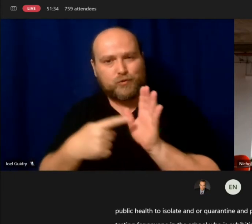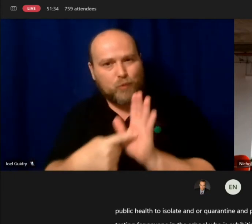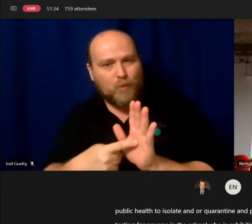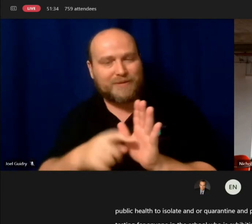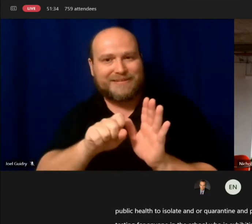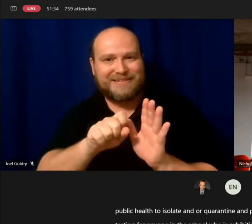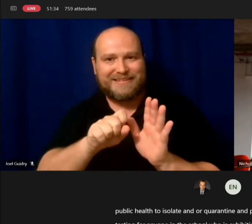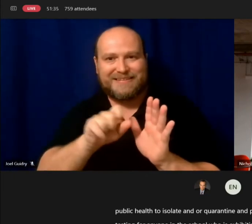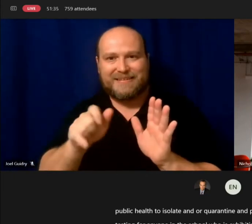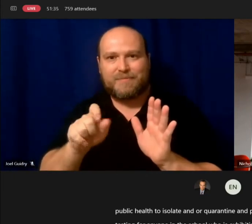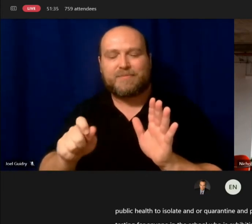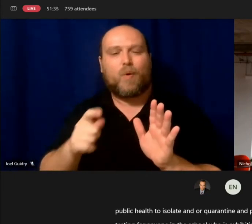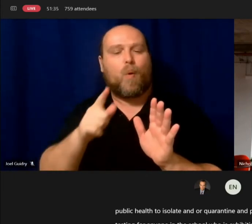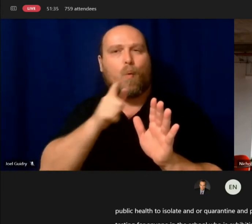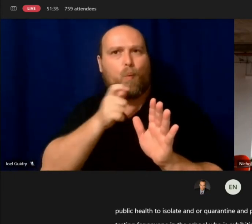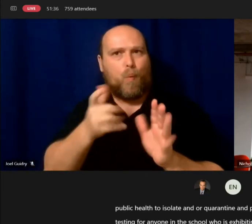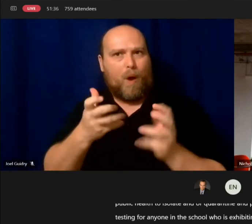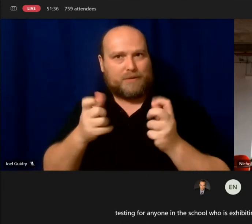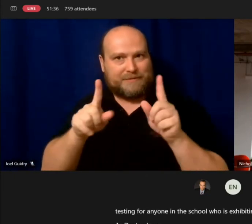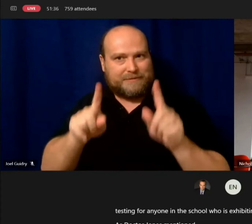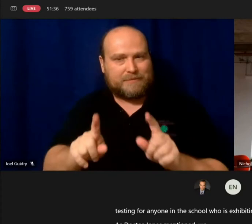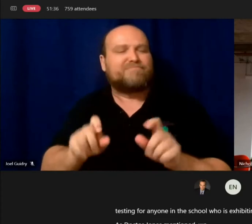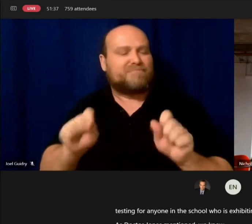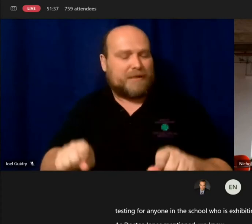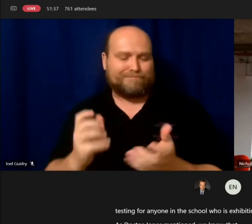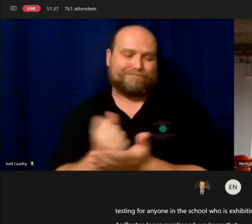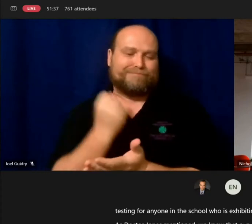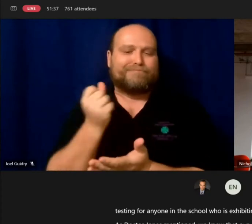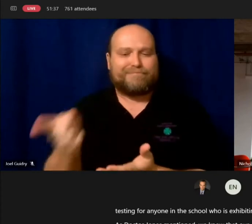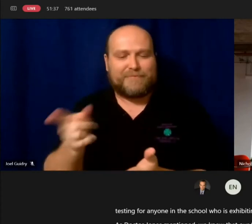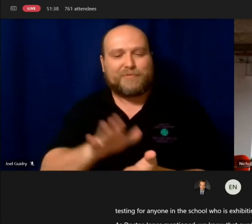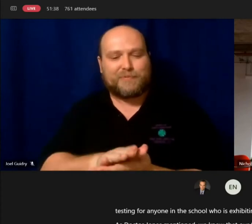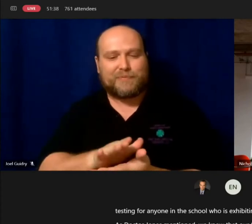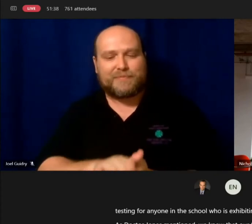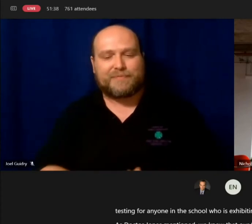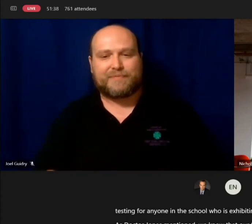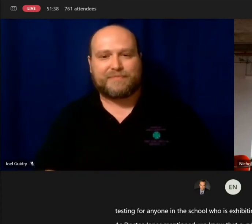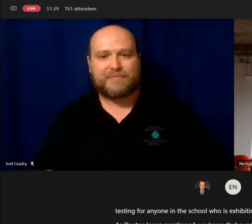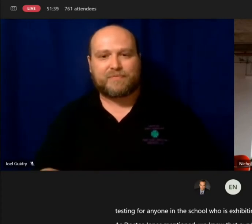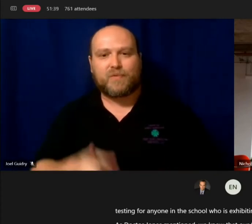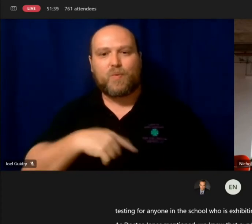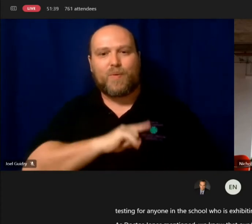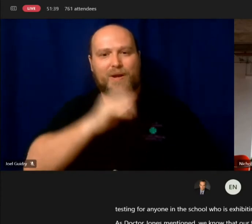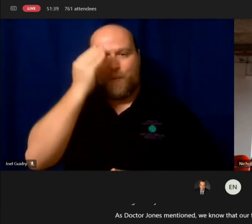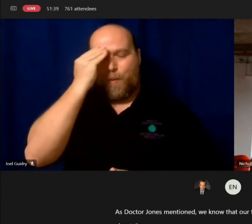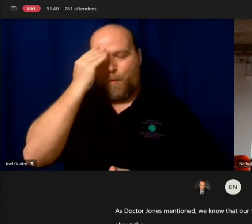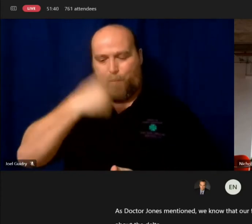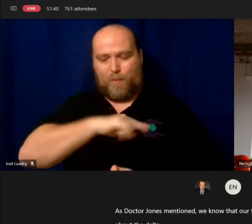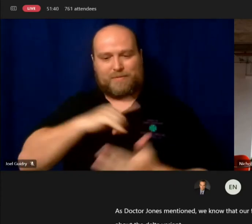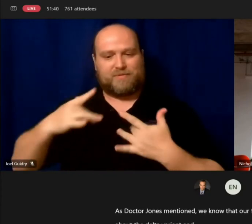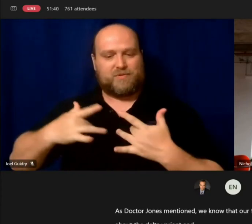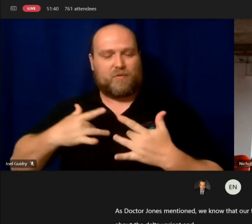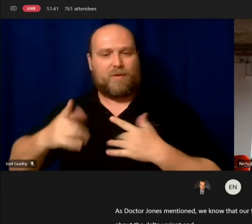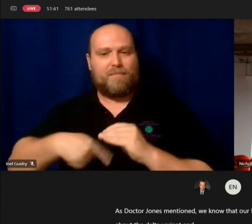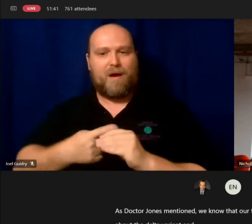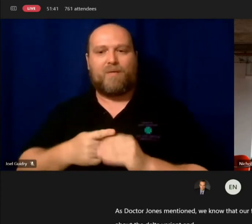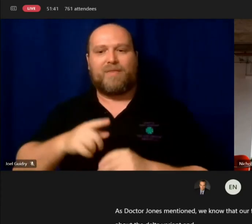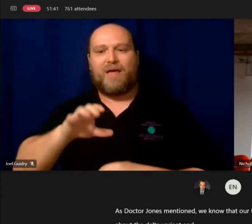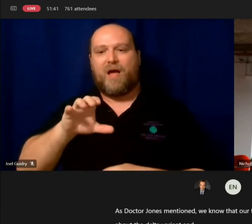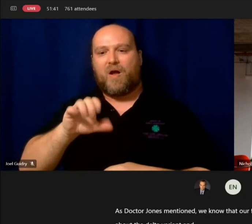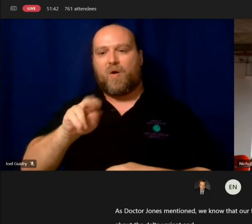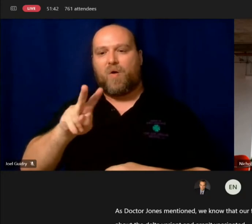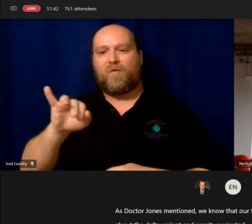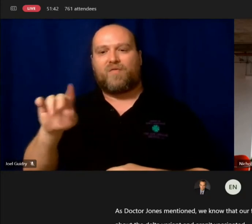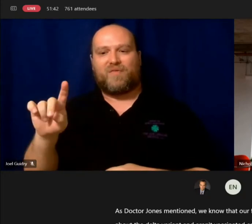As Dr. Jones mentioned, we know that our families and staff are concerned about the Delta variant and our unvaccinated community members, including